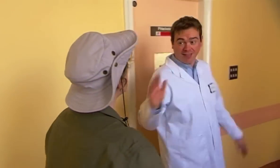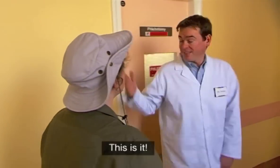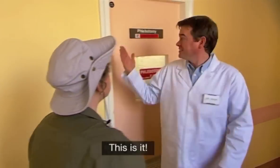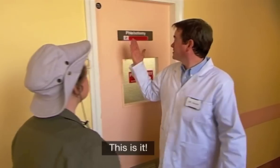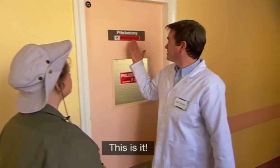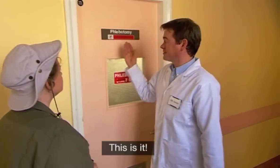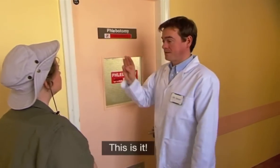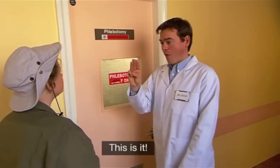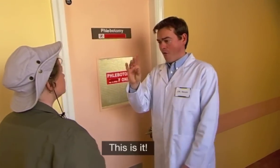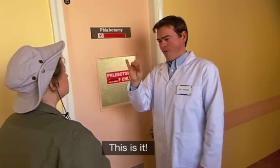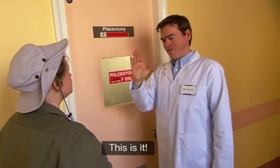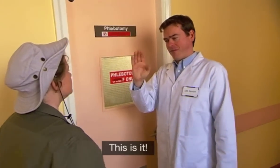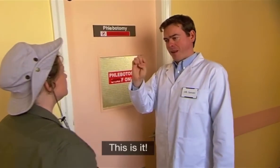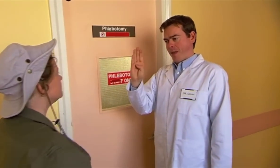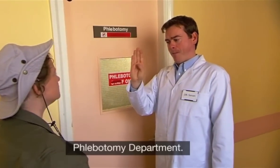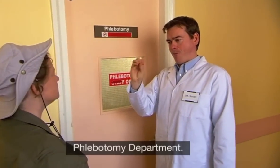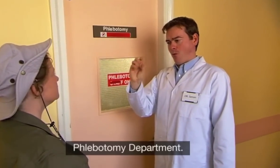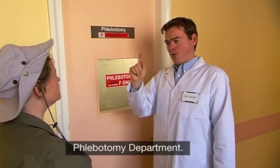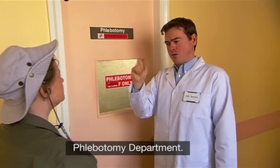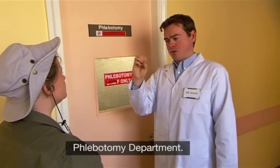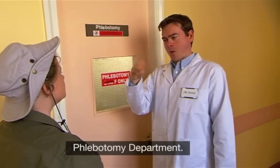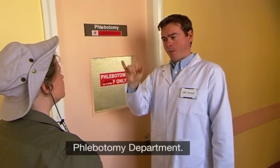This is it. Phlebotomy department.